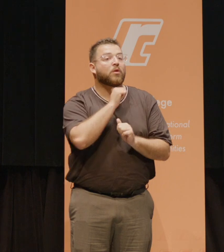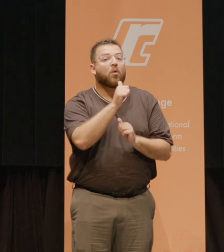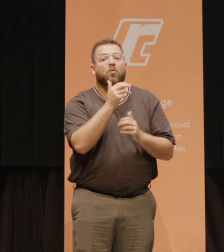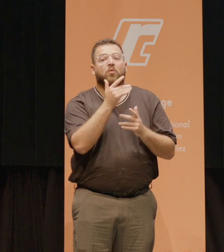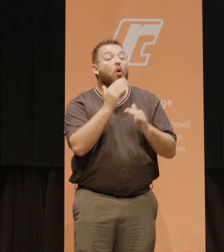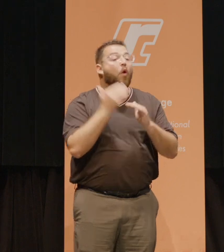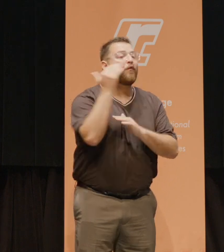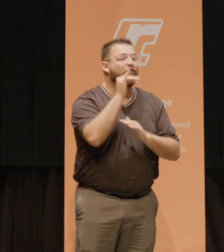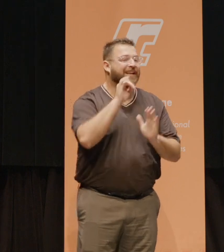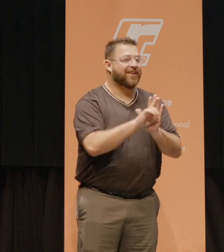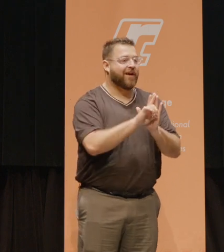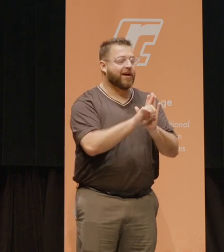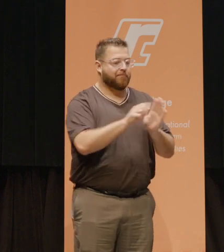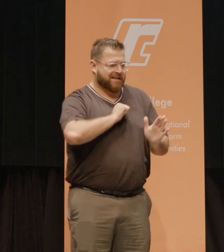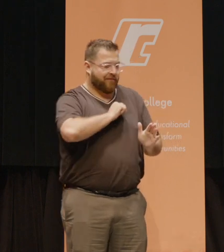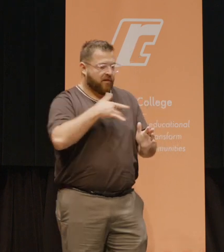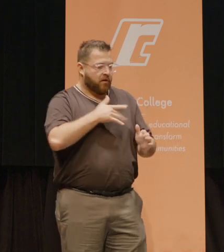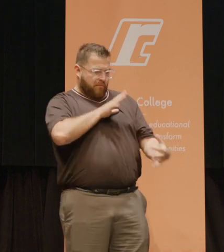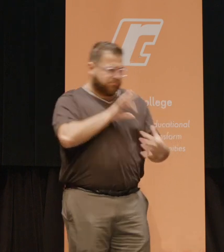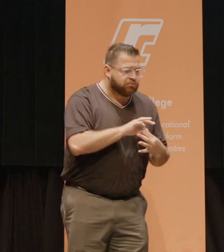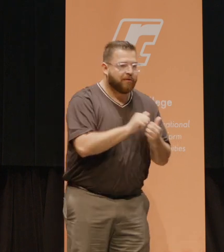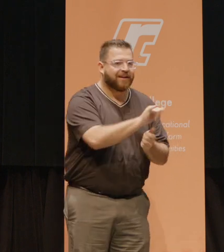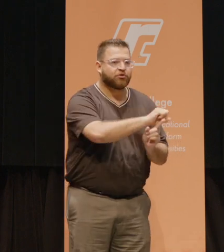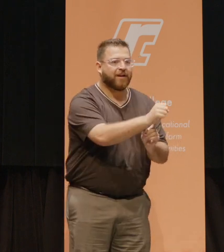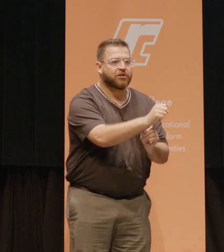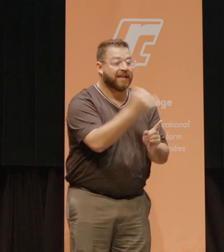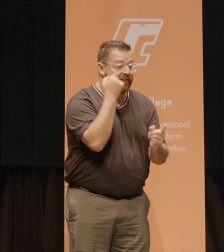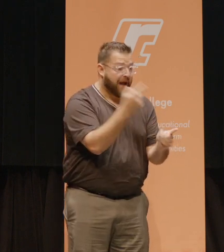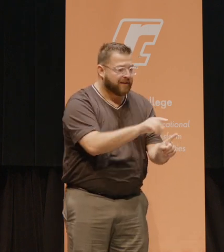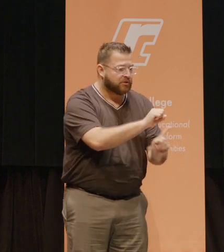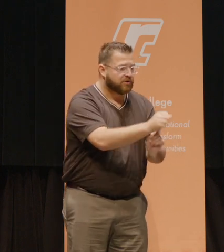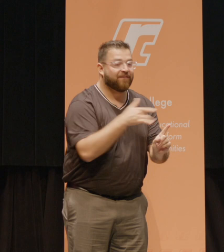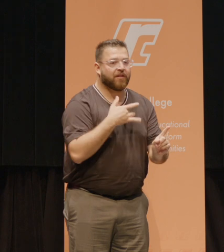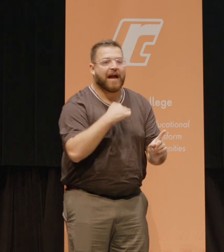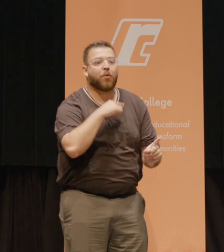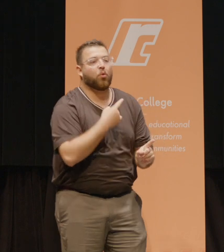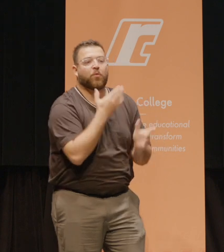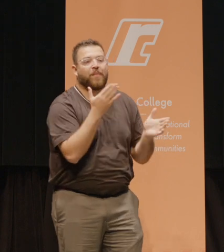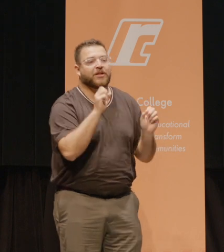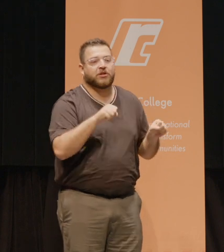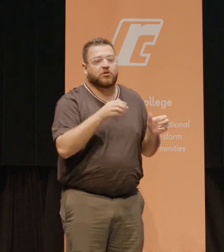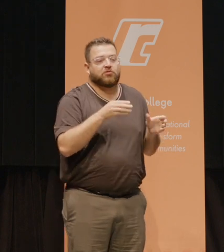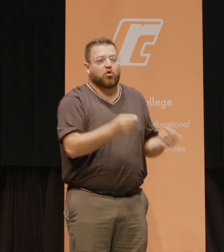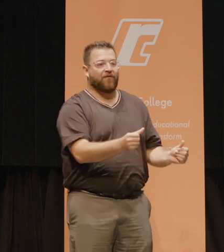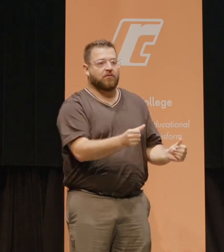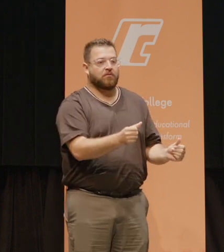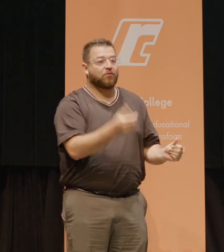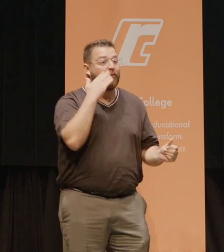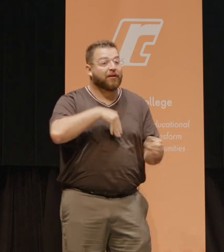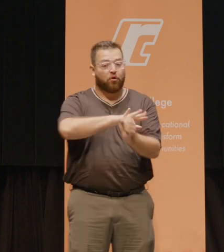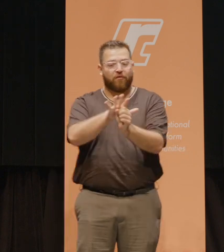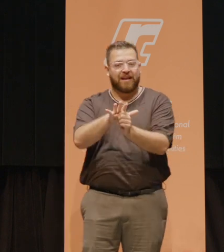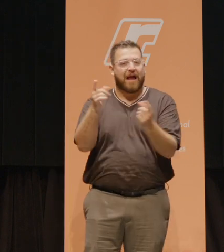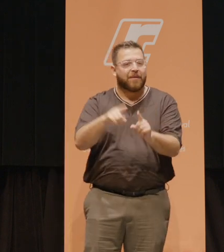with situations, right? So a lot of times when a situation happens, we feel like we're the only ones. And with COVID, you know, we've had this epidemic of